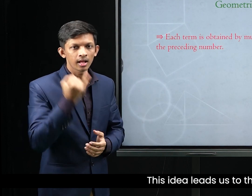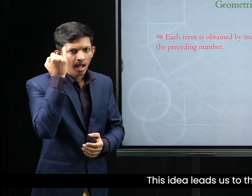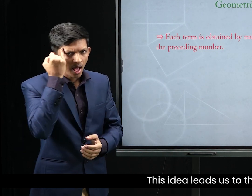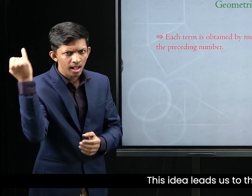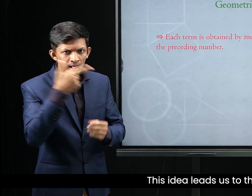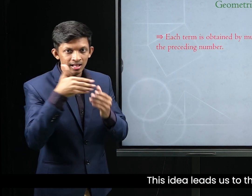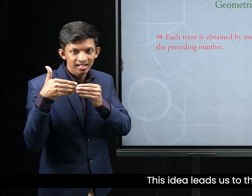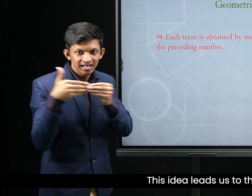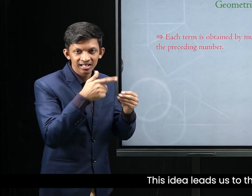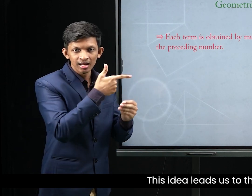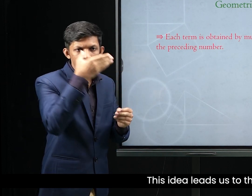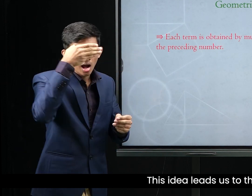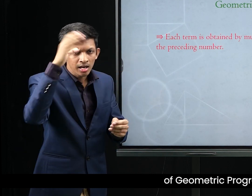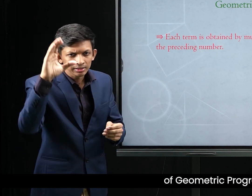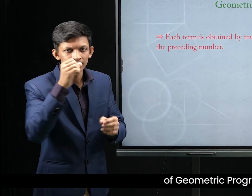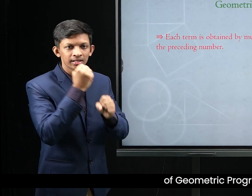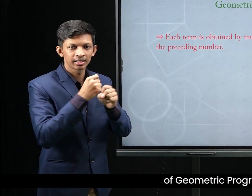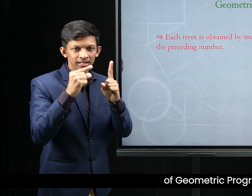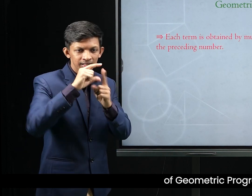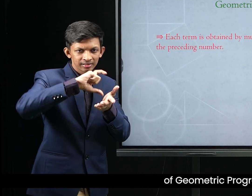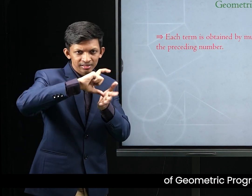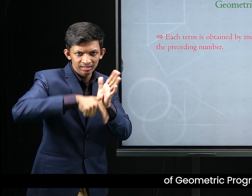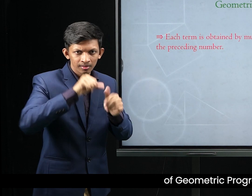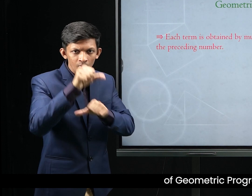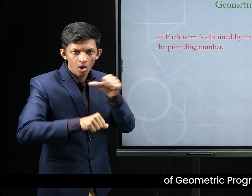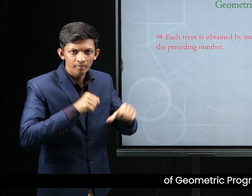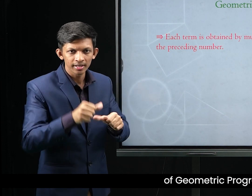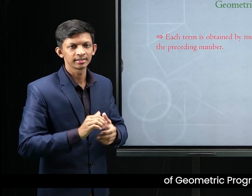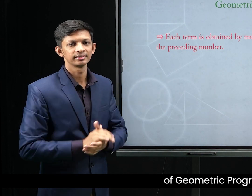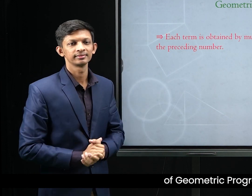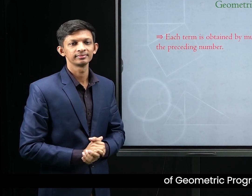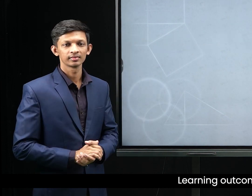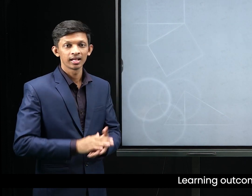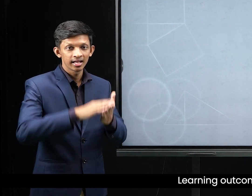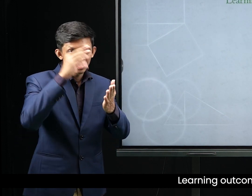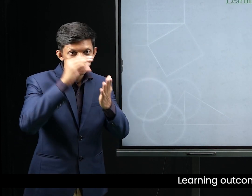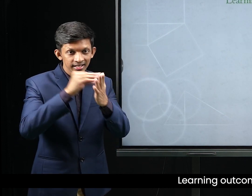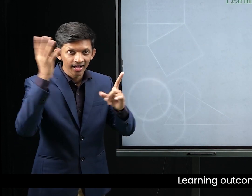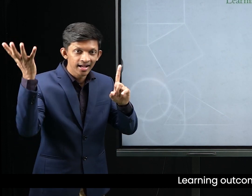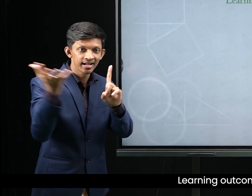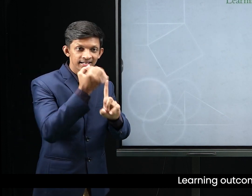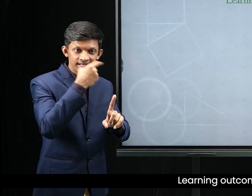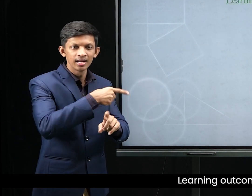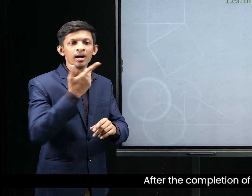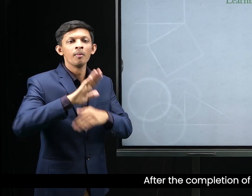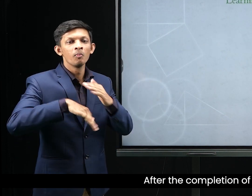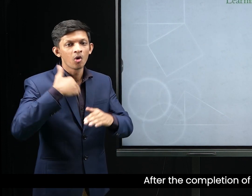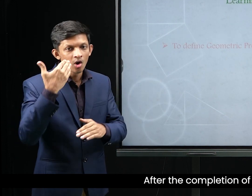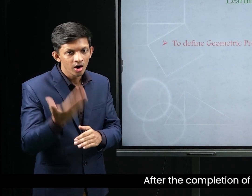This idea leads us to the concept of geometric progression. Learning outcomes. After the completion of